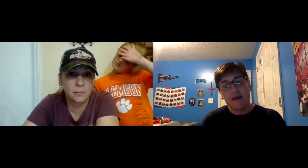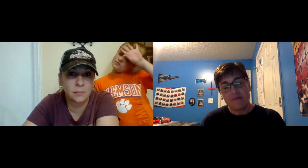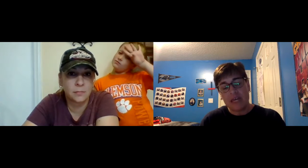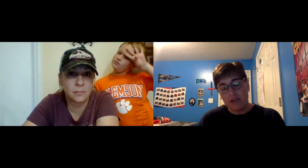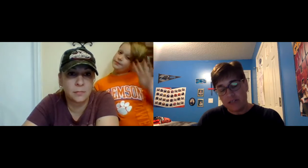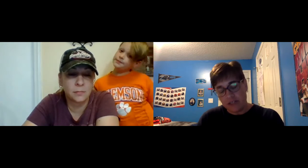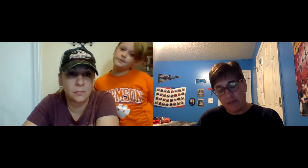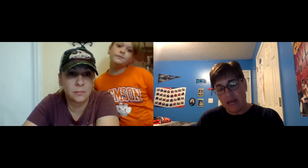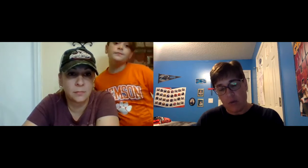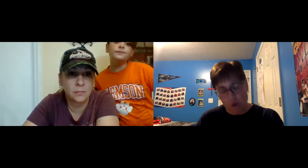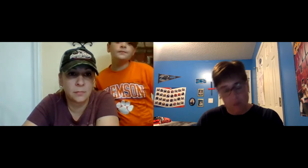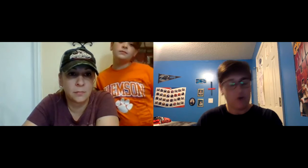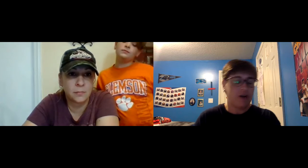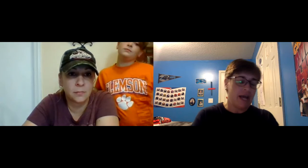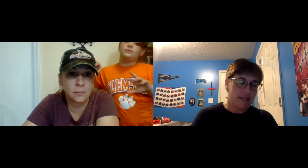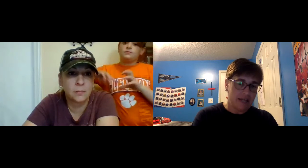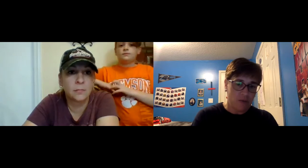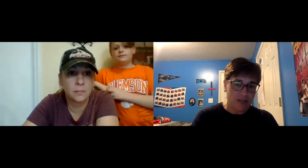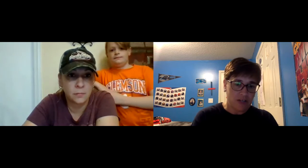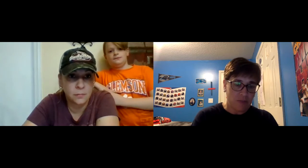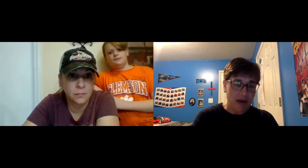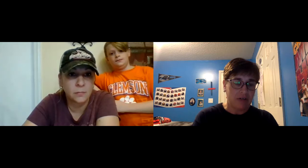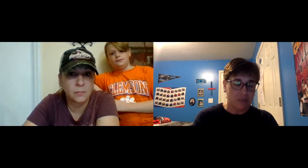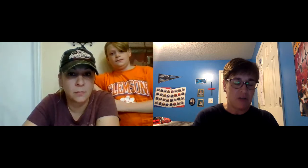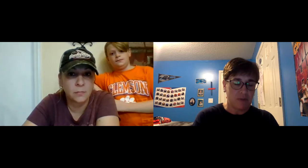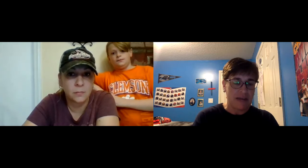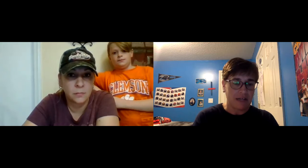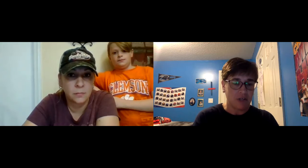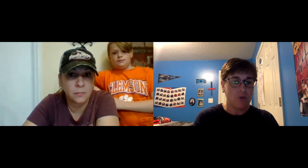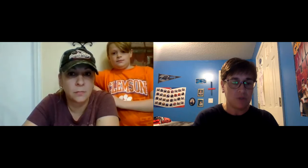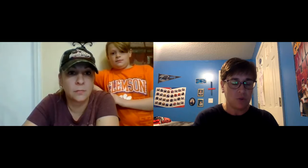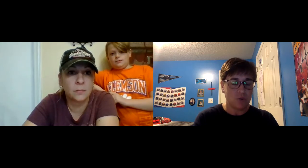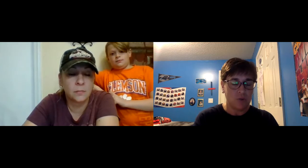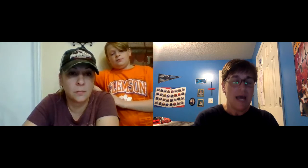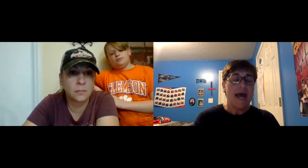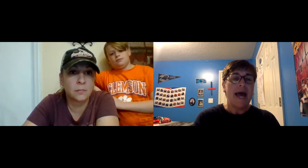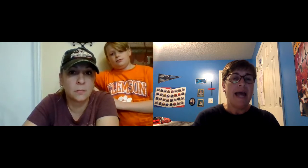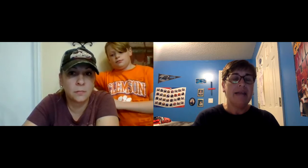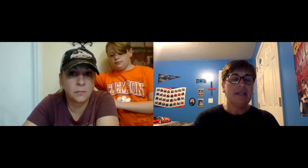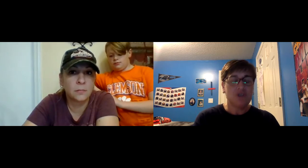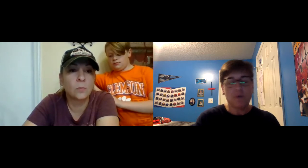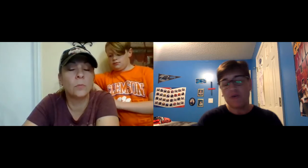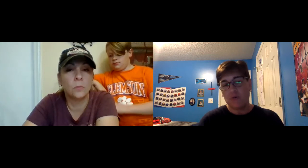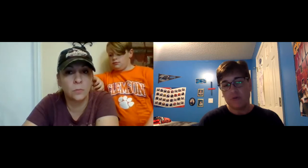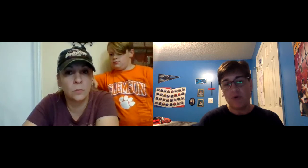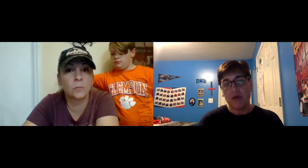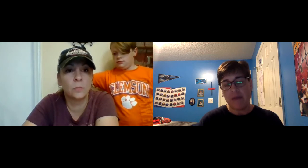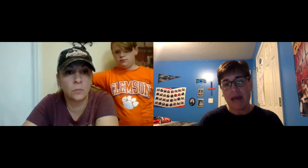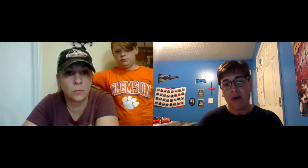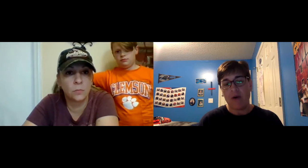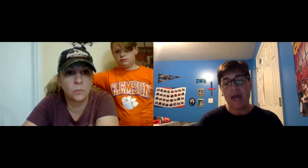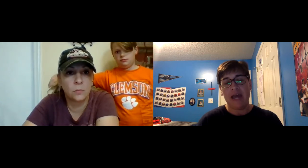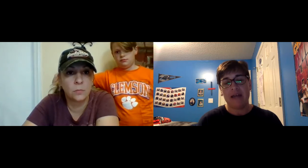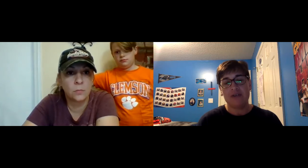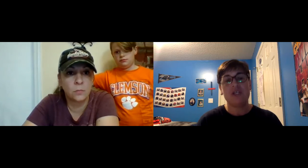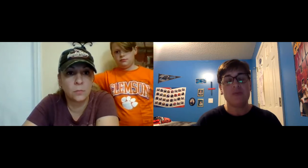he used to be at Wahlberg, and then he went to Brown because he wanted to be back at his home school. And the interpreter would pull him